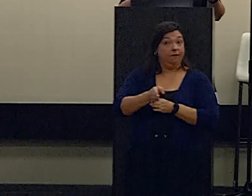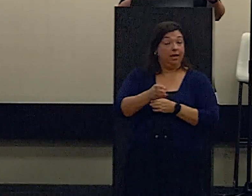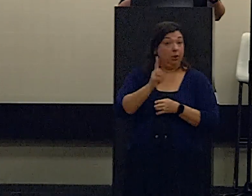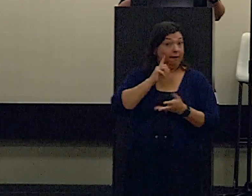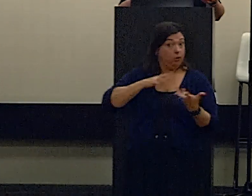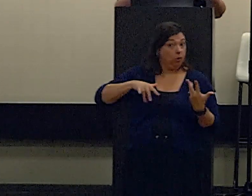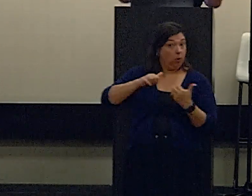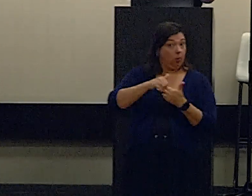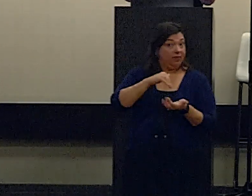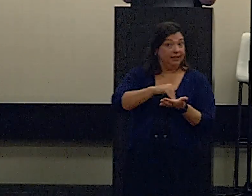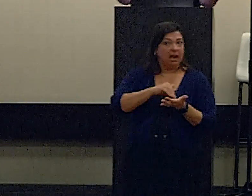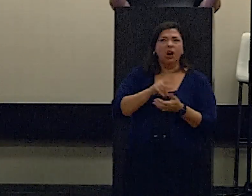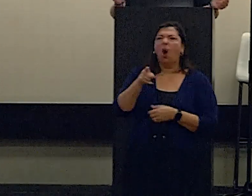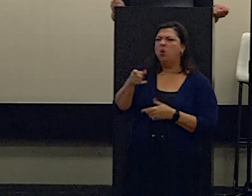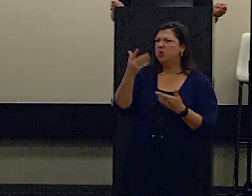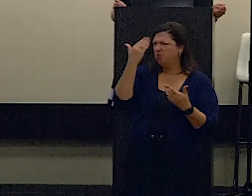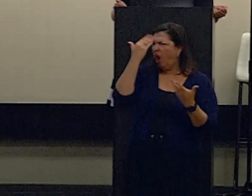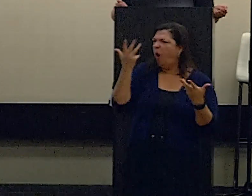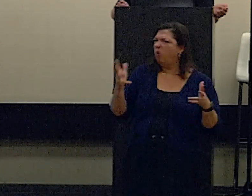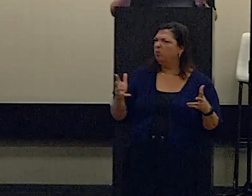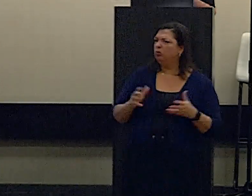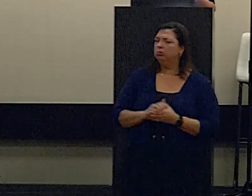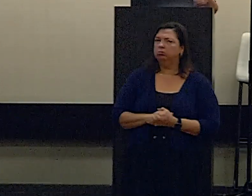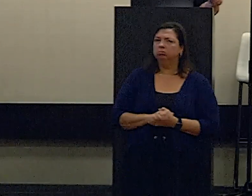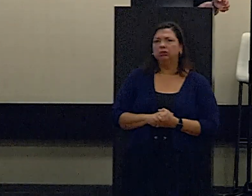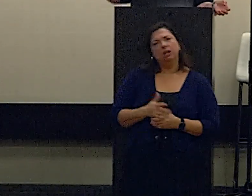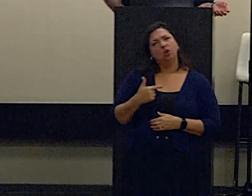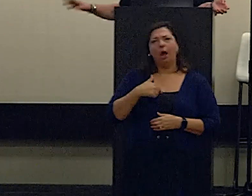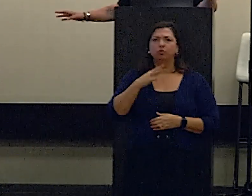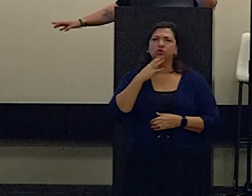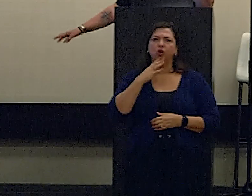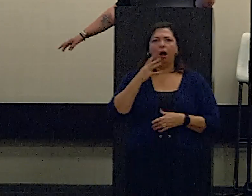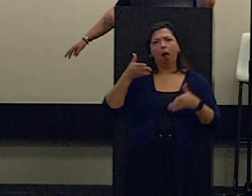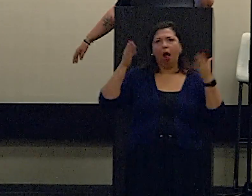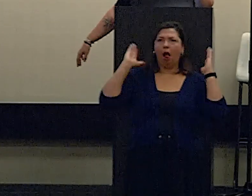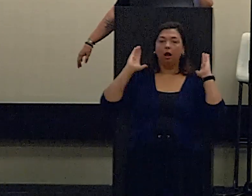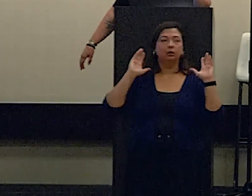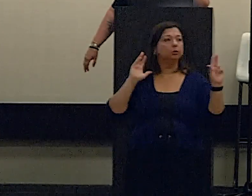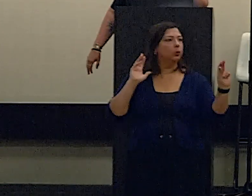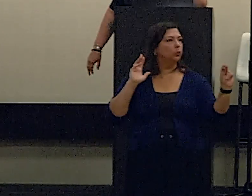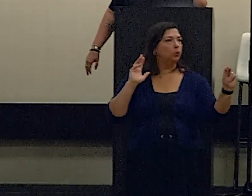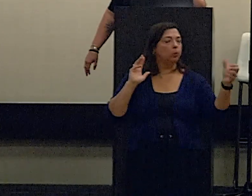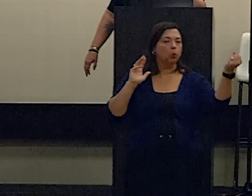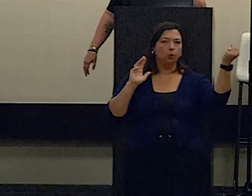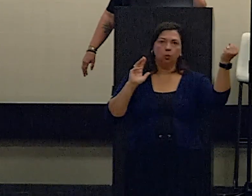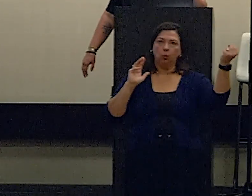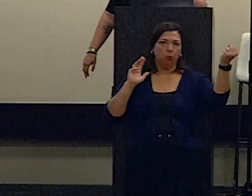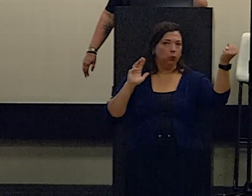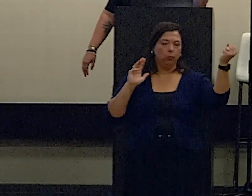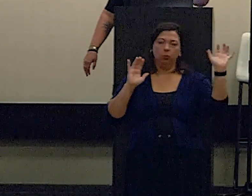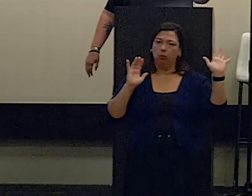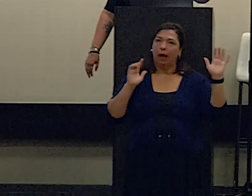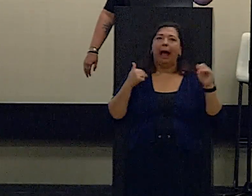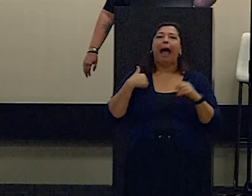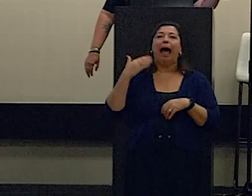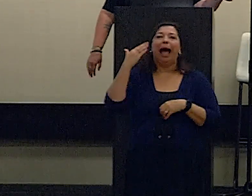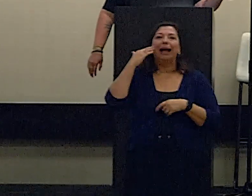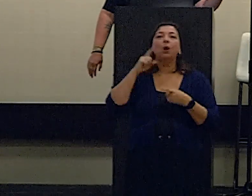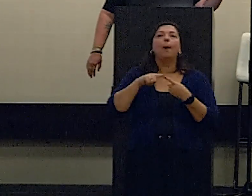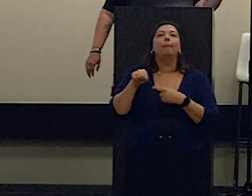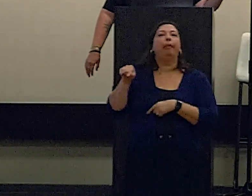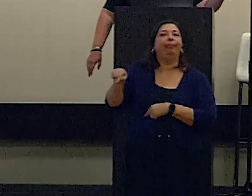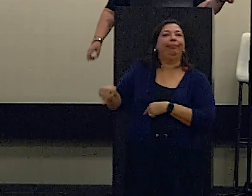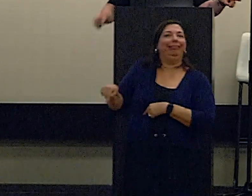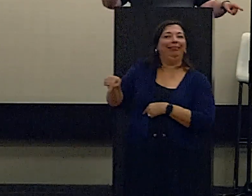with a provider that's like, oh, you know these things, so I'm just going to talk way over your head. And you're like, no, time out. I know about